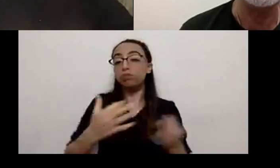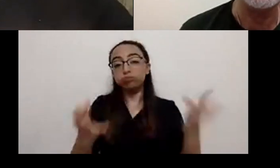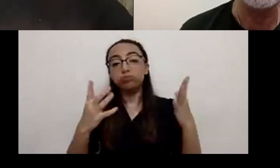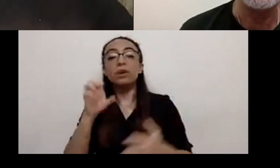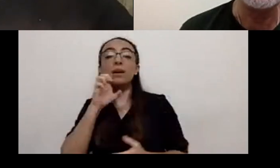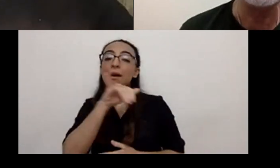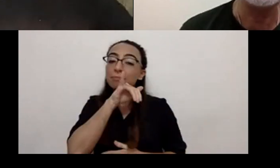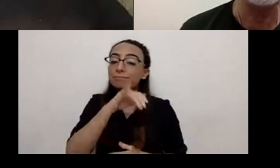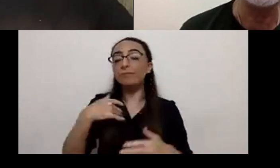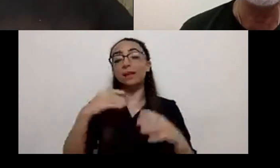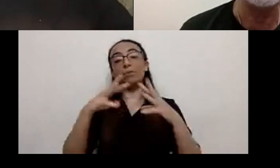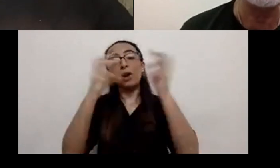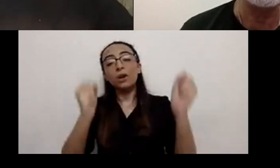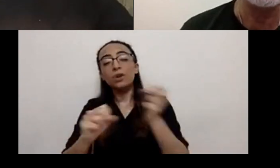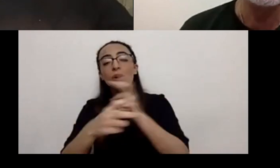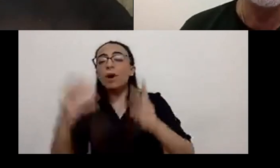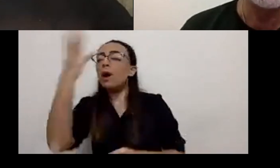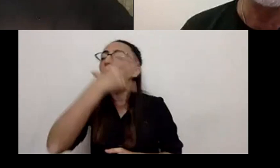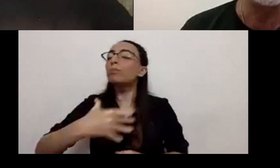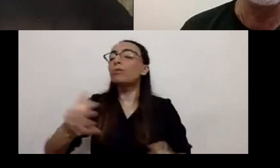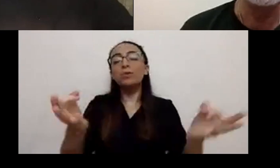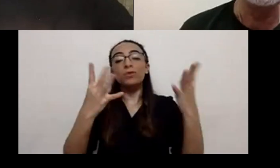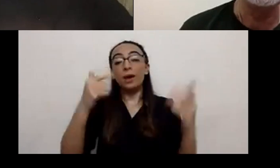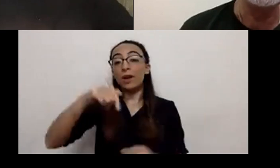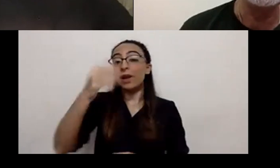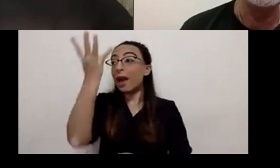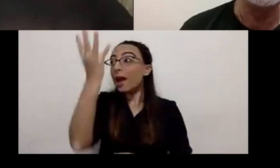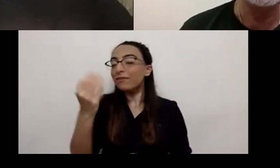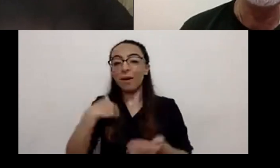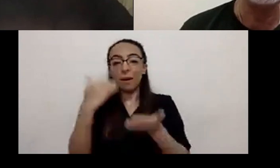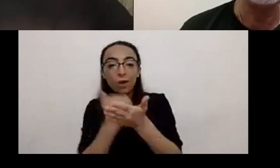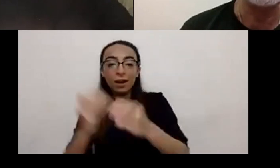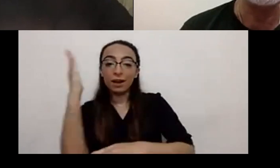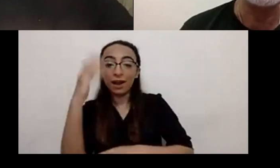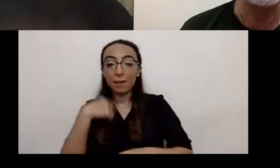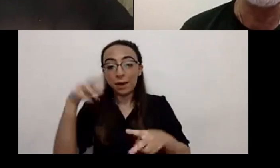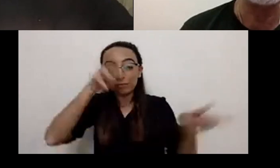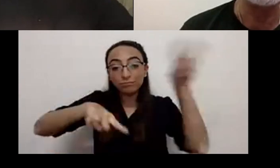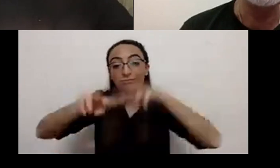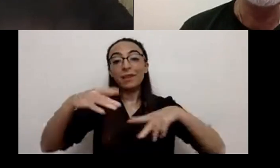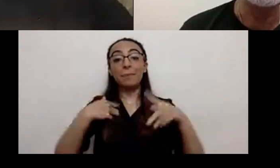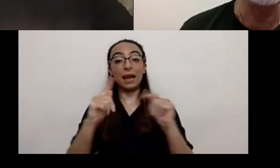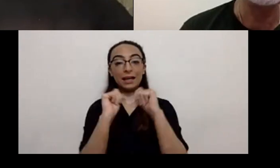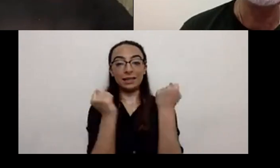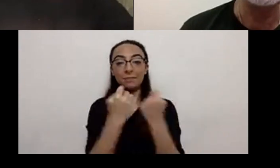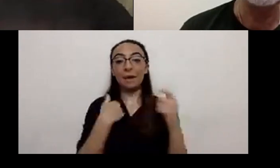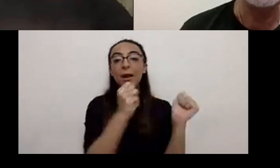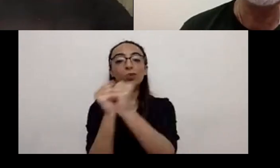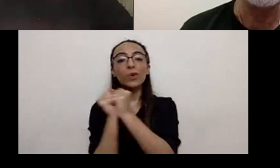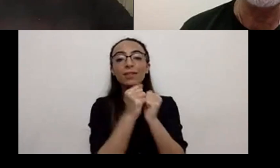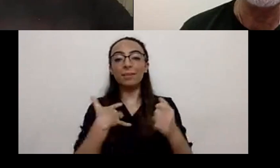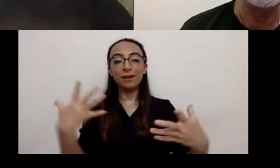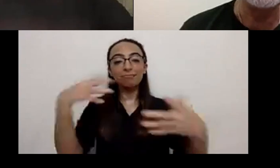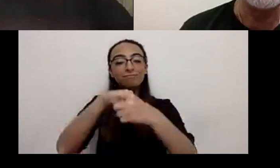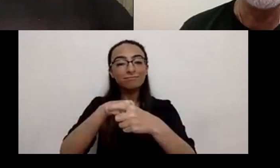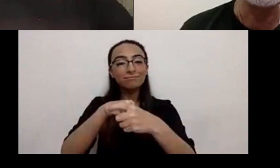beautiful evening, and thank you for giving us a wonderful, get together. As you said that you like to